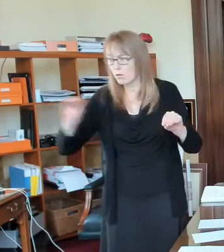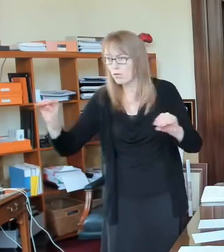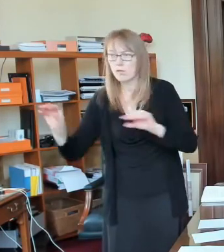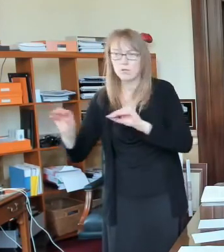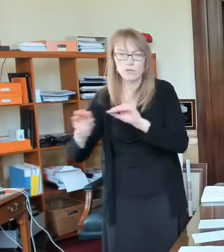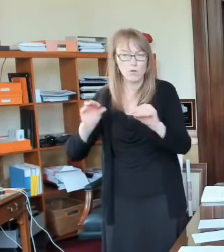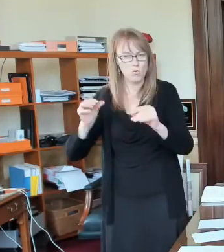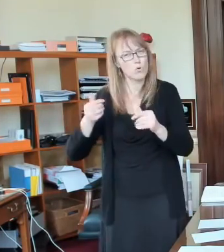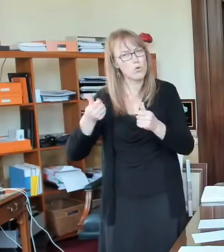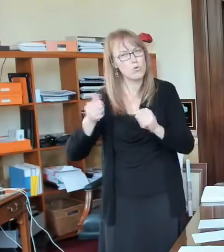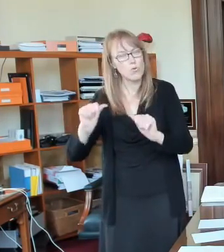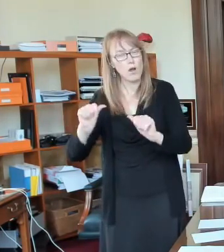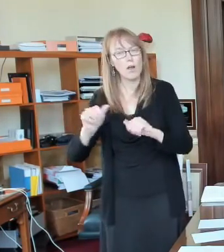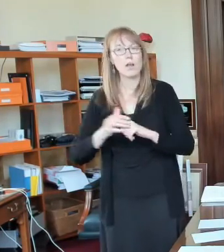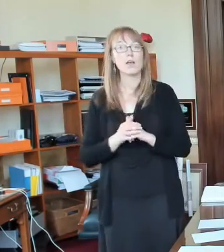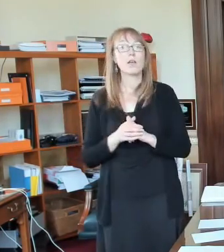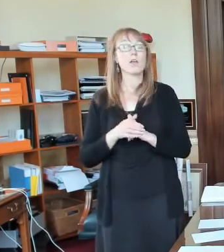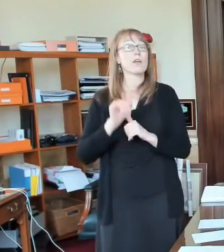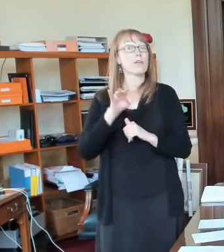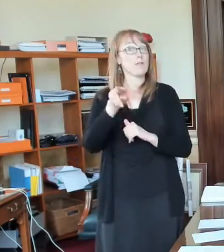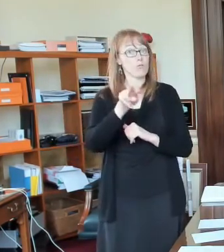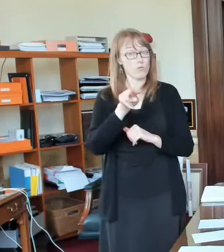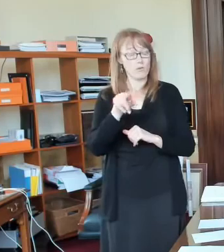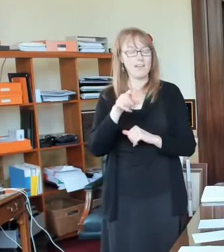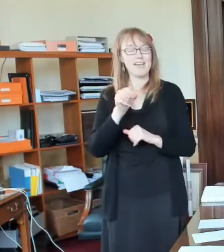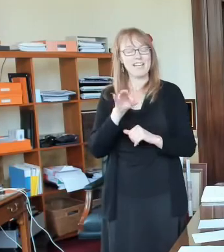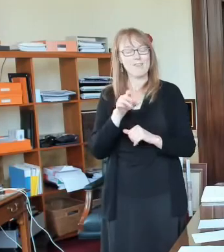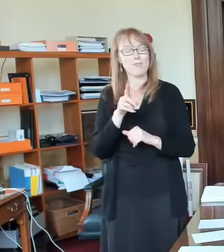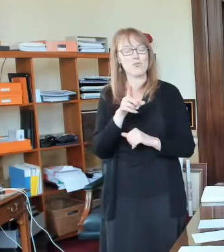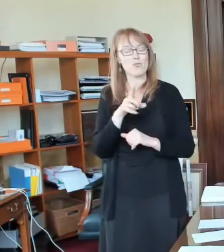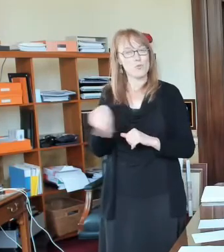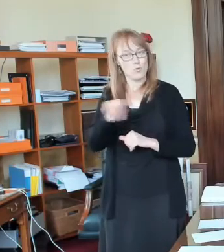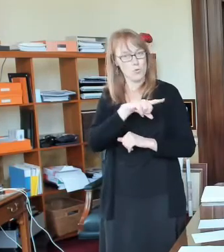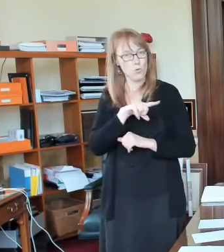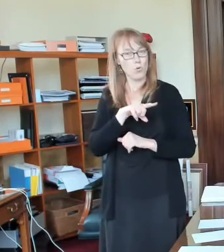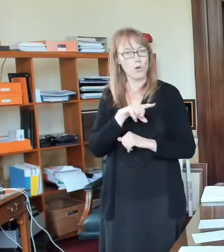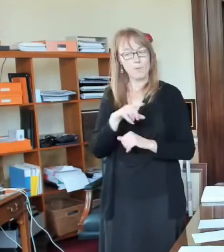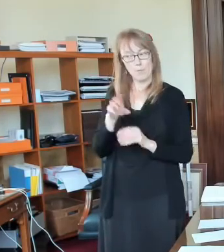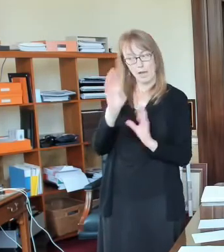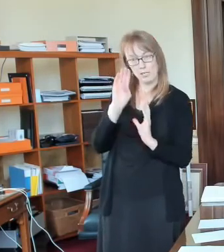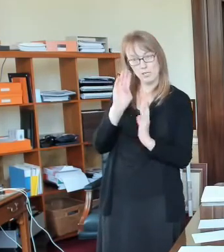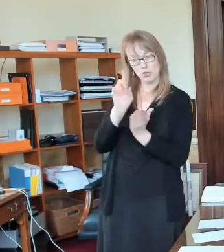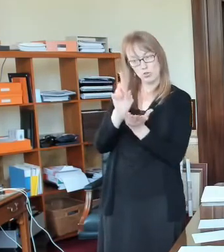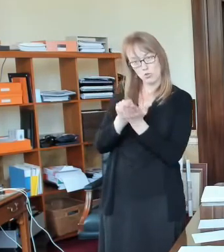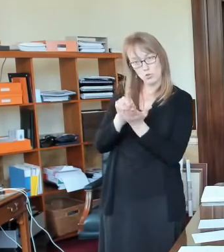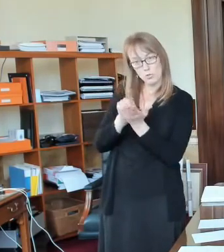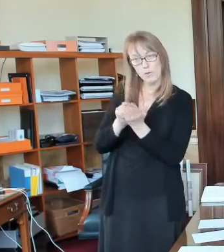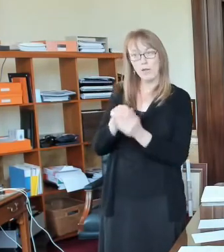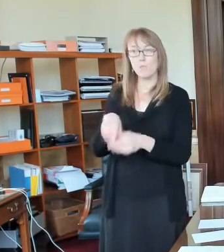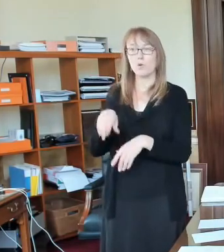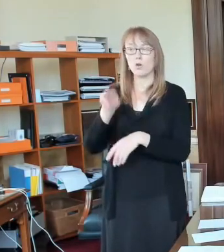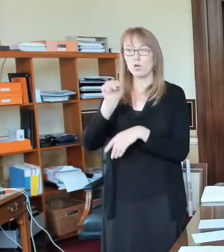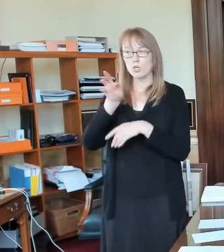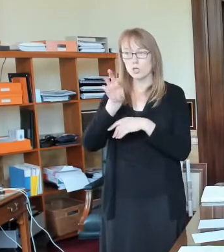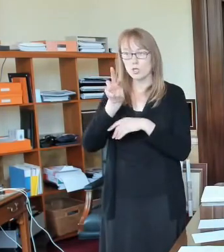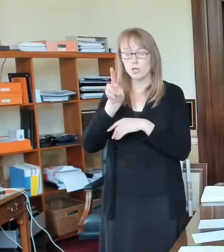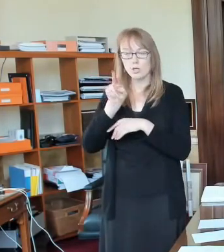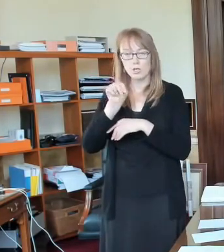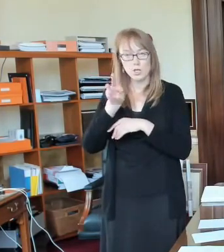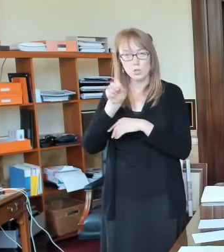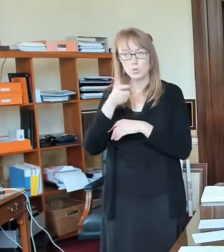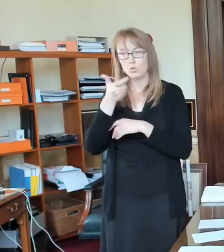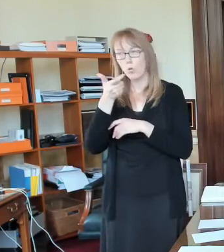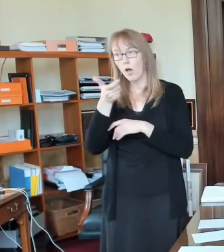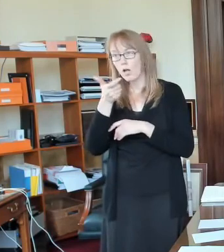the paper or watching online, you know that we have more and more people that are homeless in our city. And